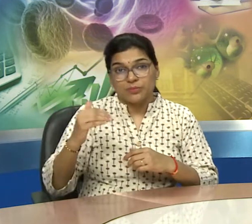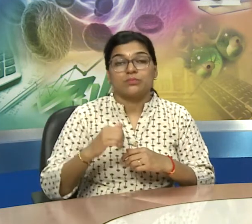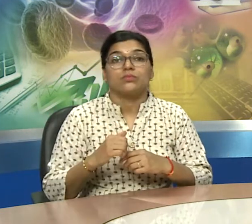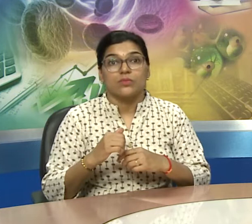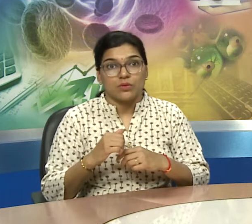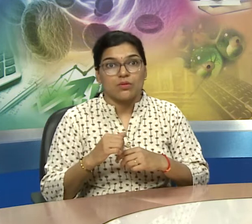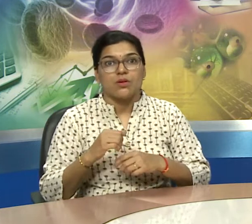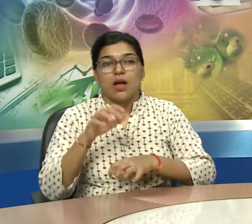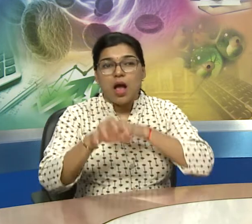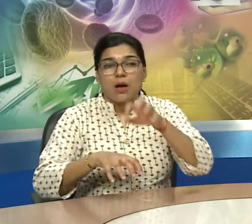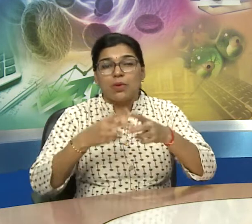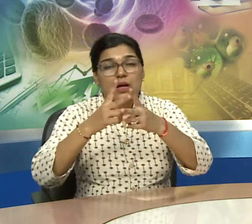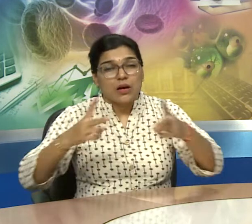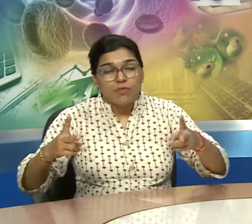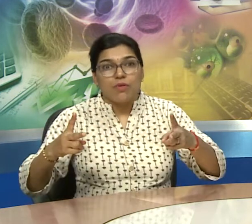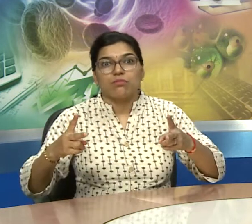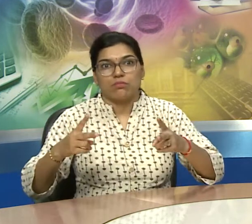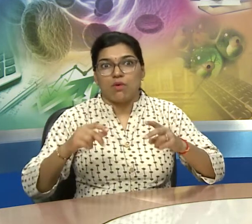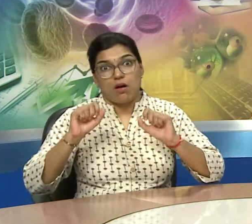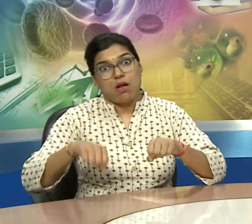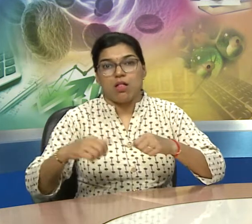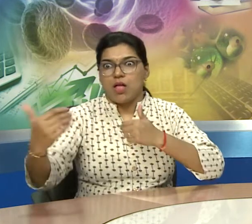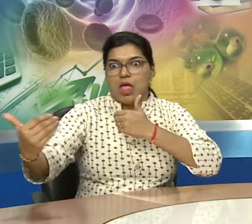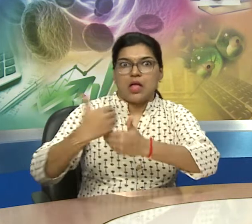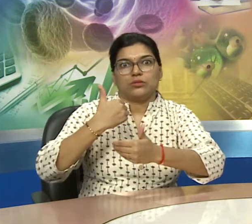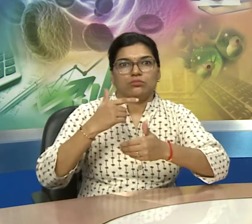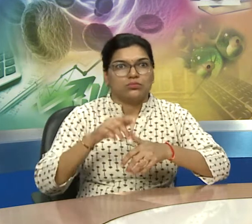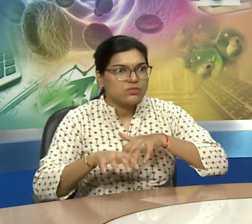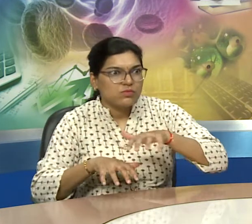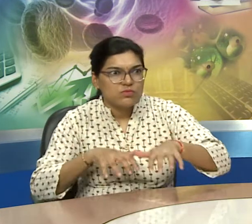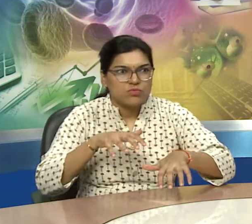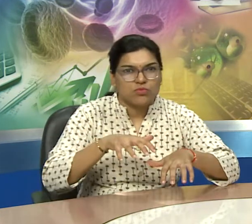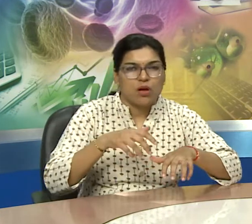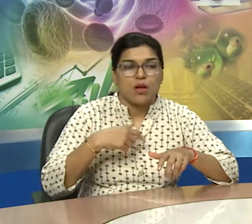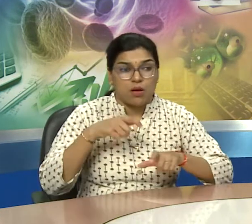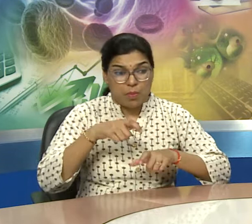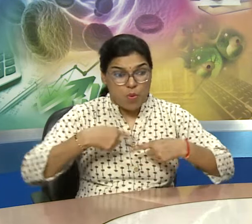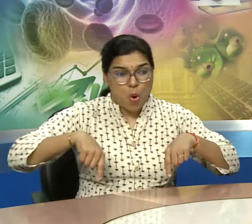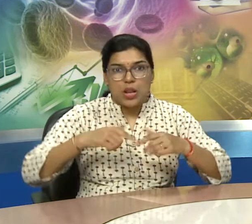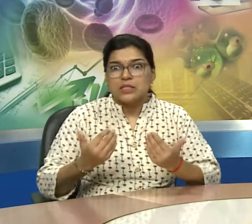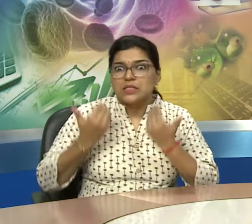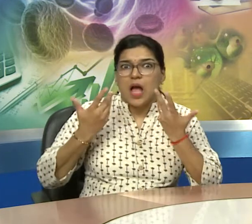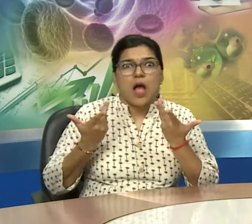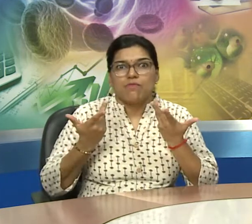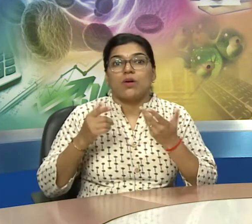can say, it helped them in making their food tasty and